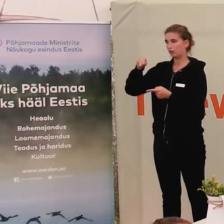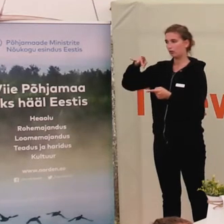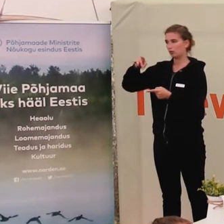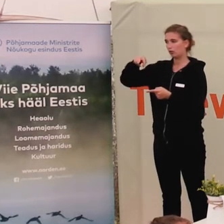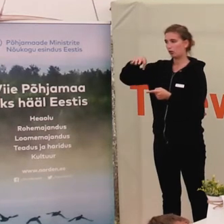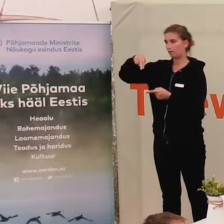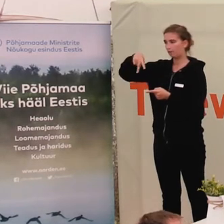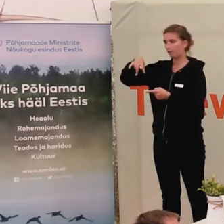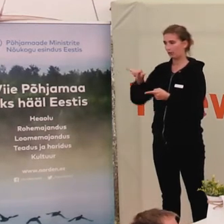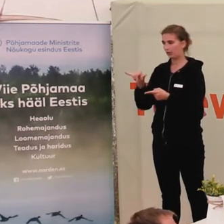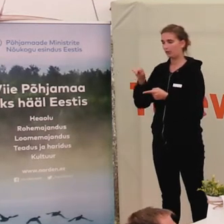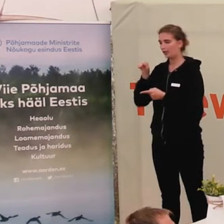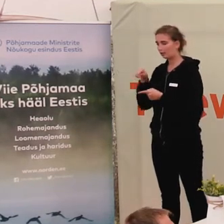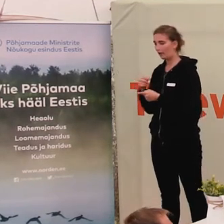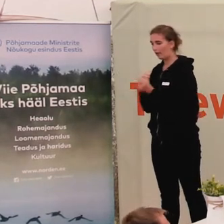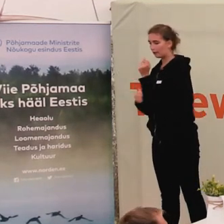the poor.